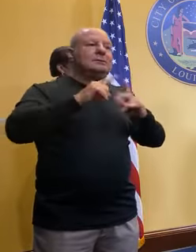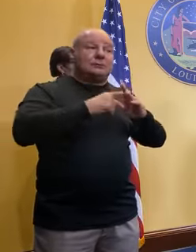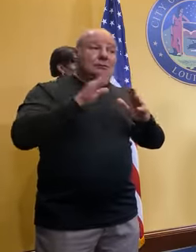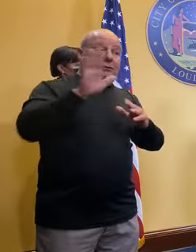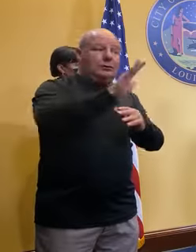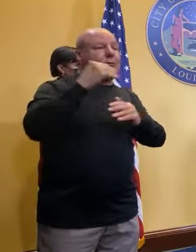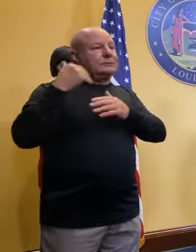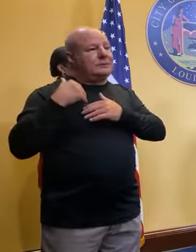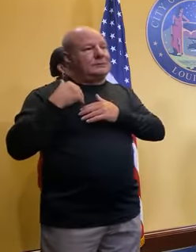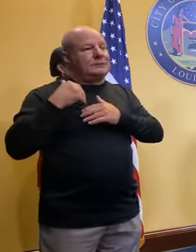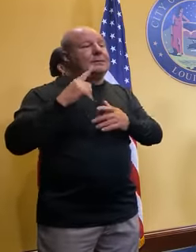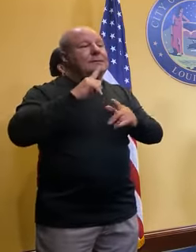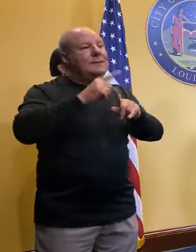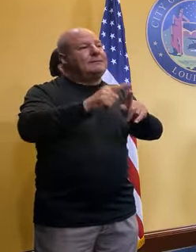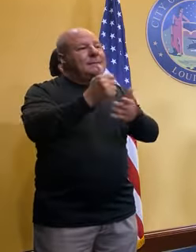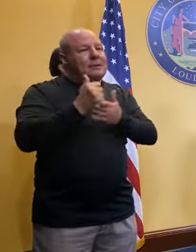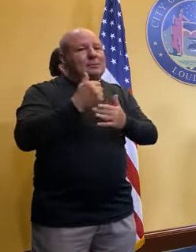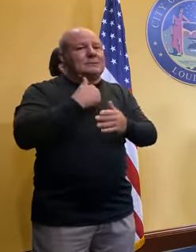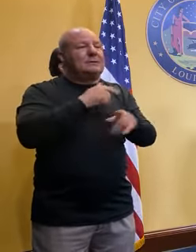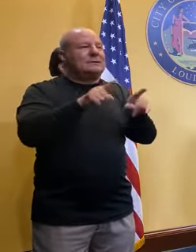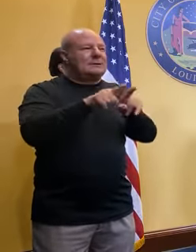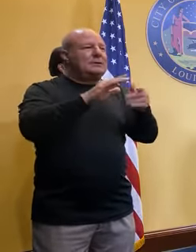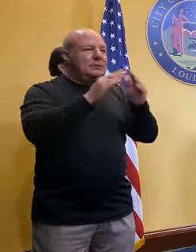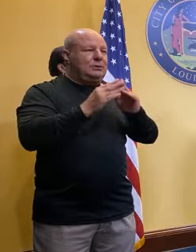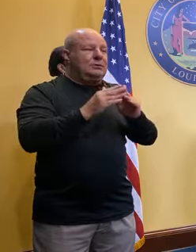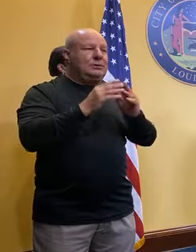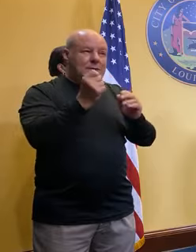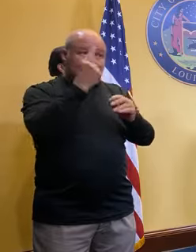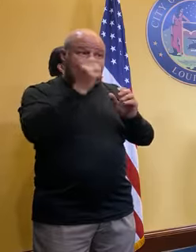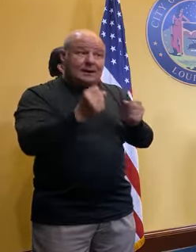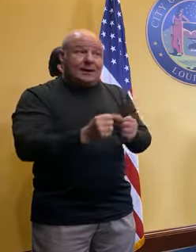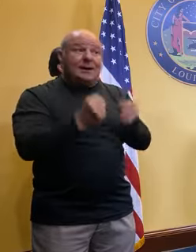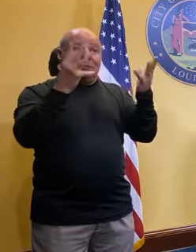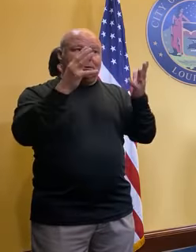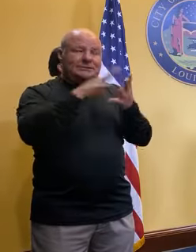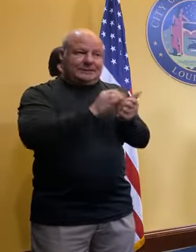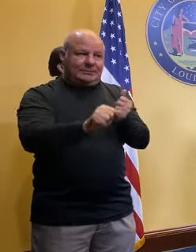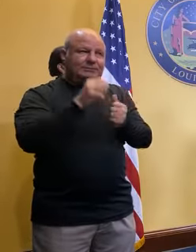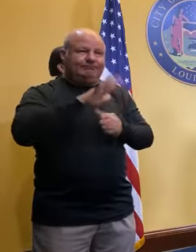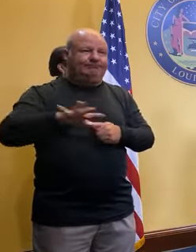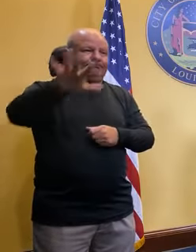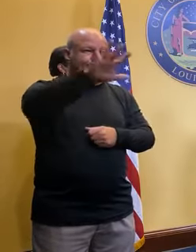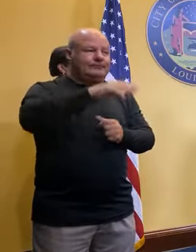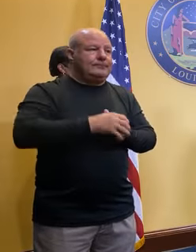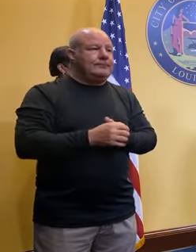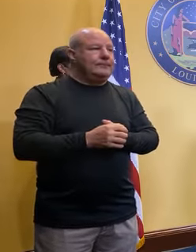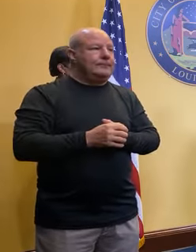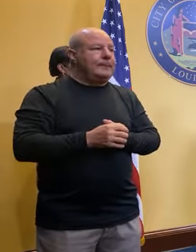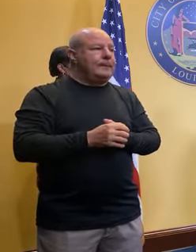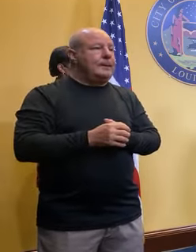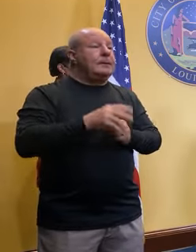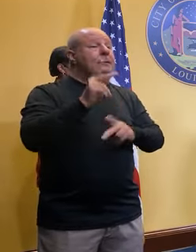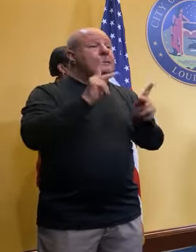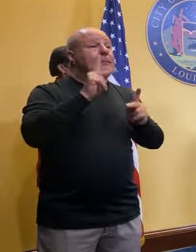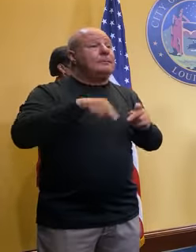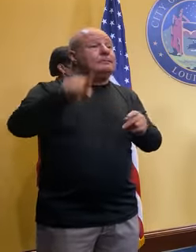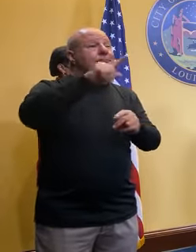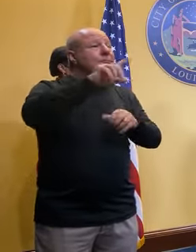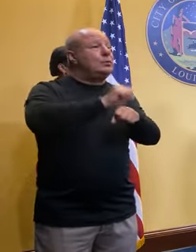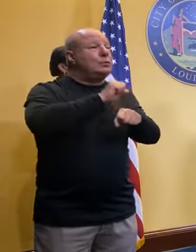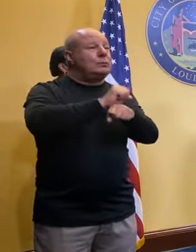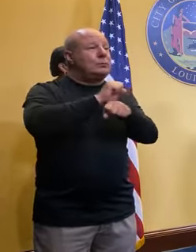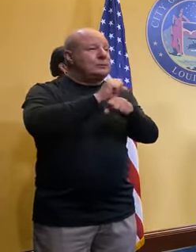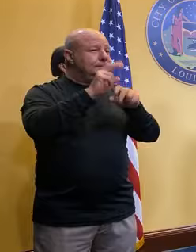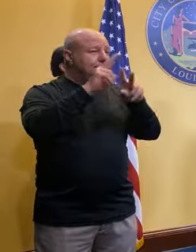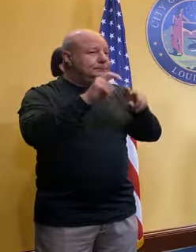us as a community kind of understand how much damage we have out there. I mentioned there are people out in the field conducting